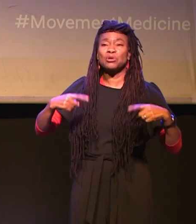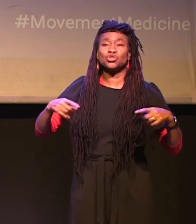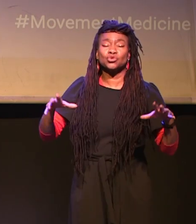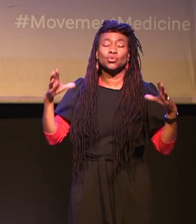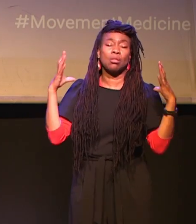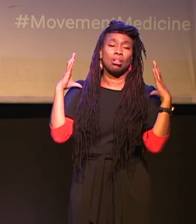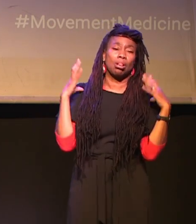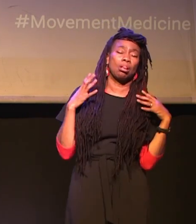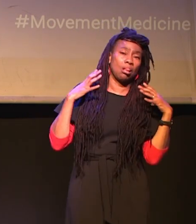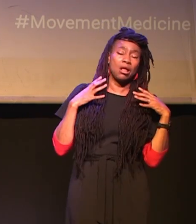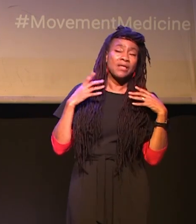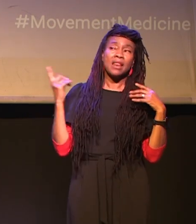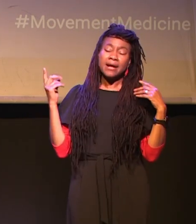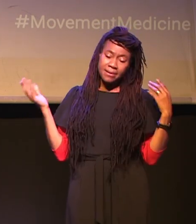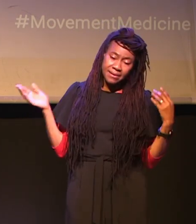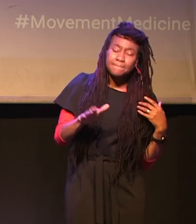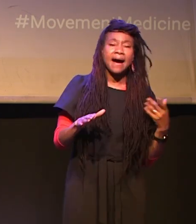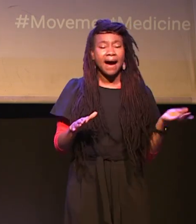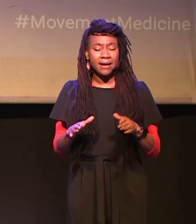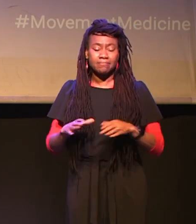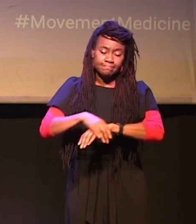do what you need to do.